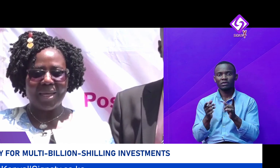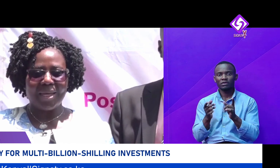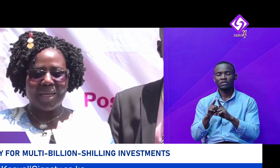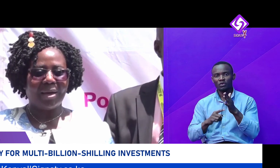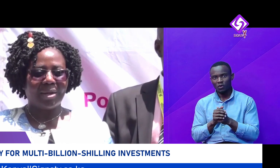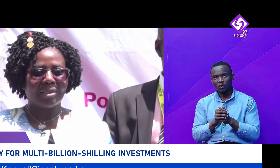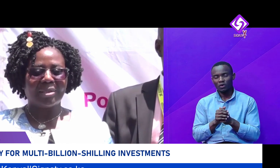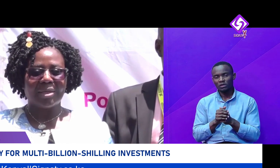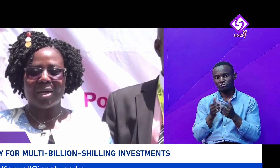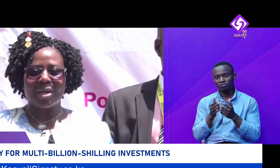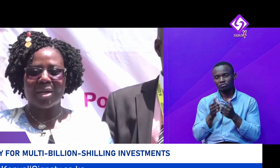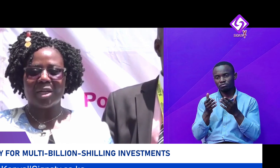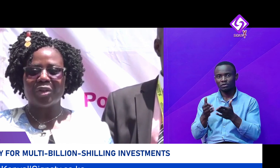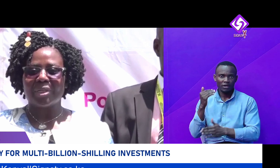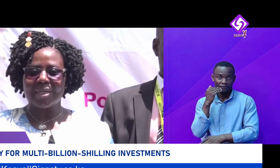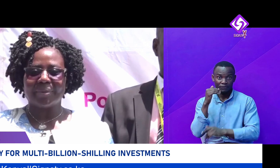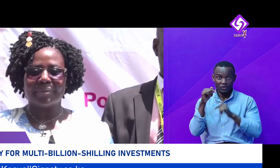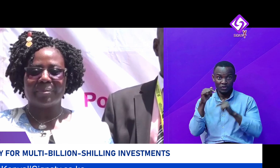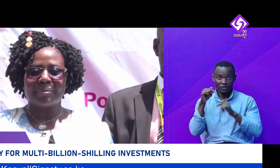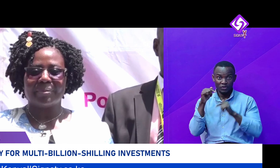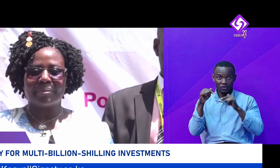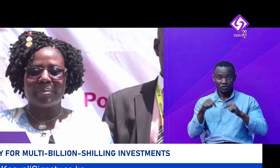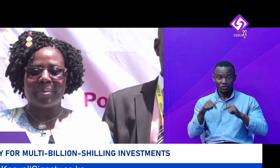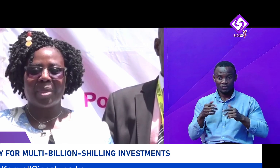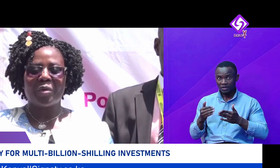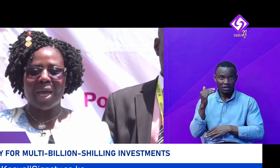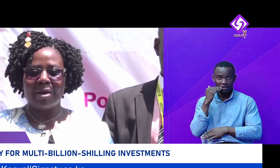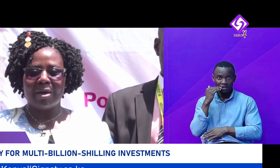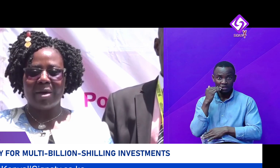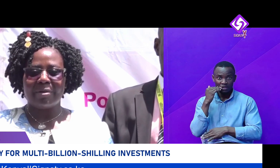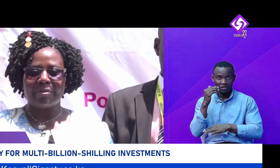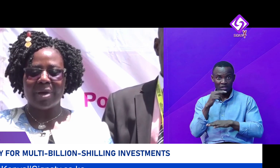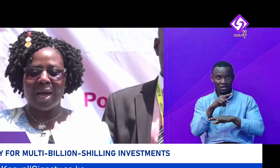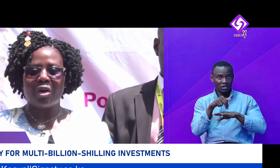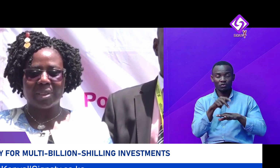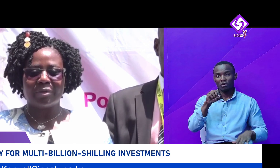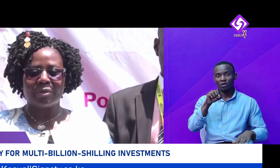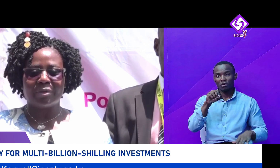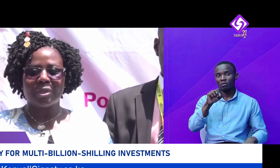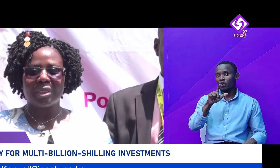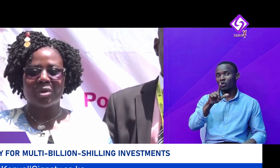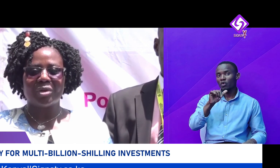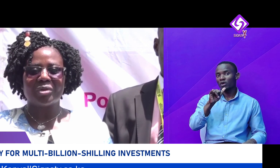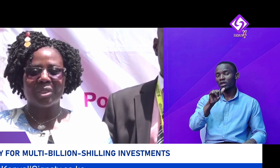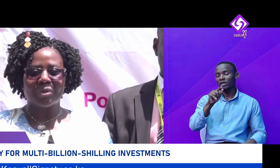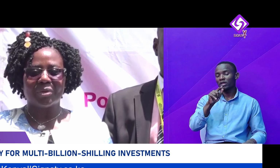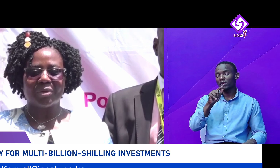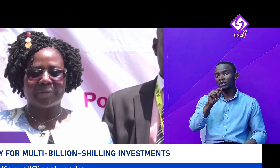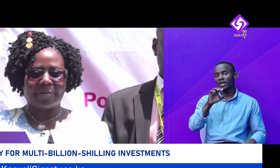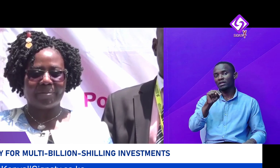Today, here at Siaya National Polytechnic, we have a conference for Sitiko